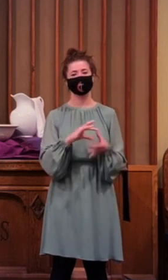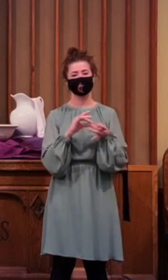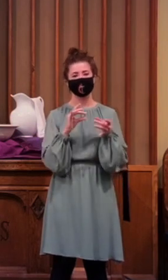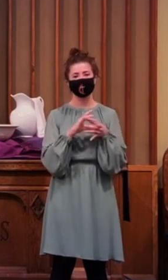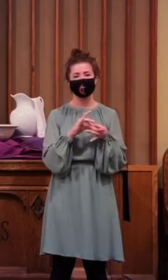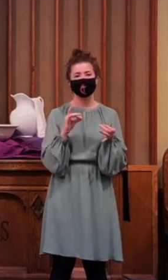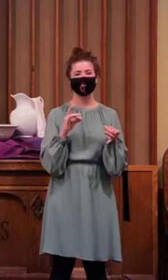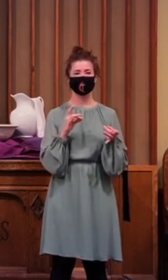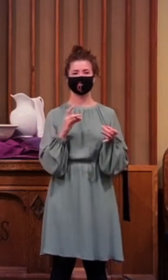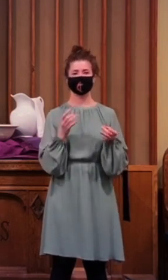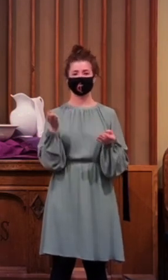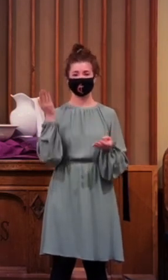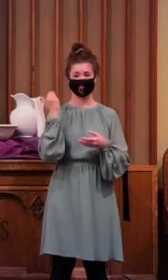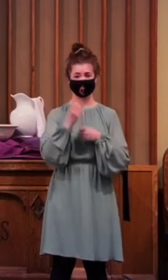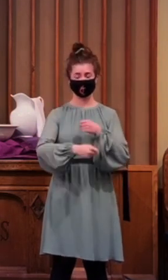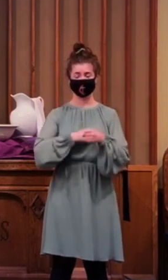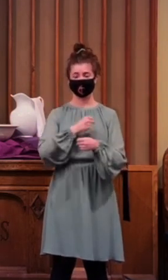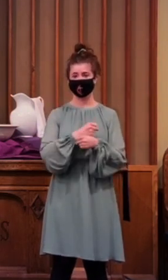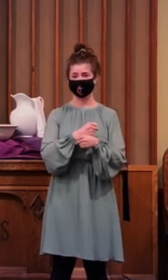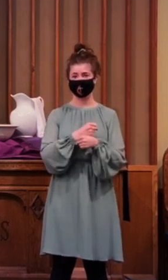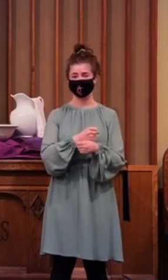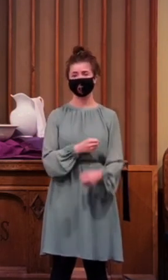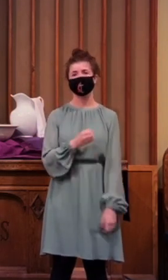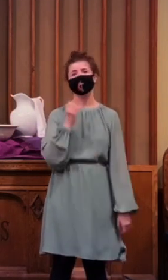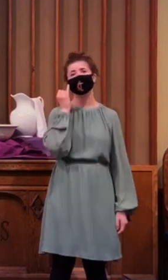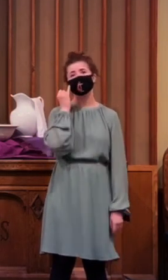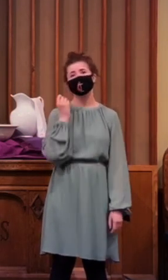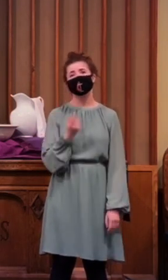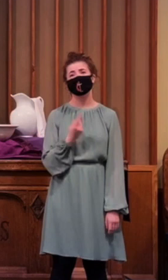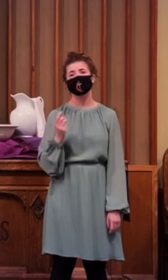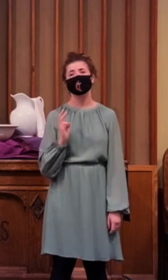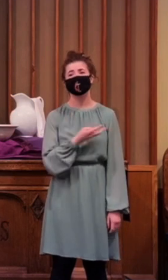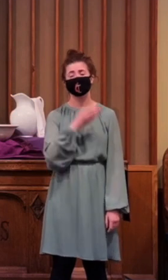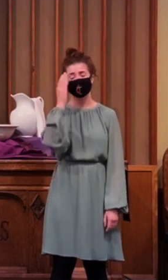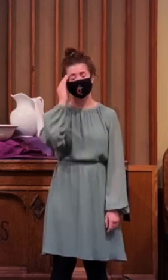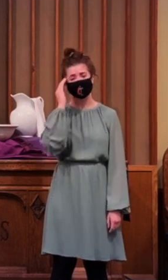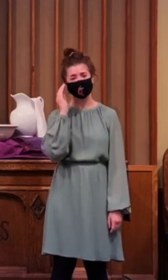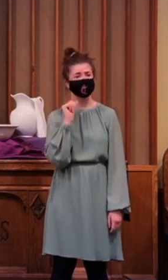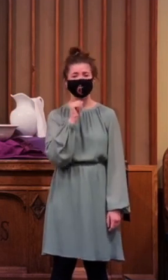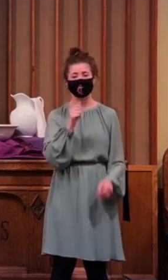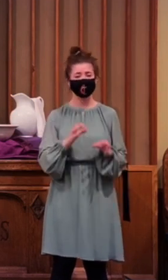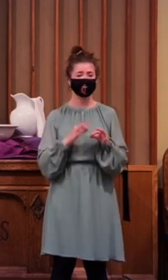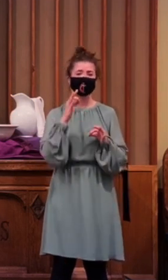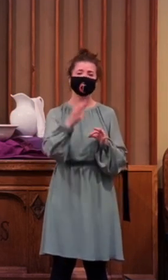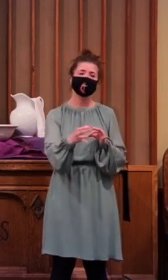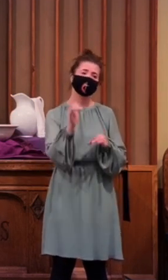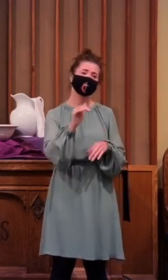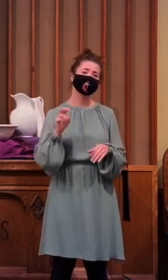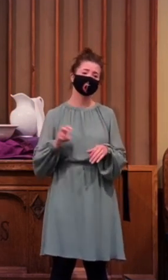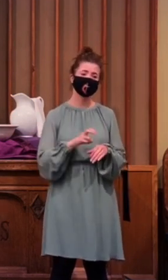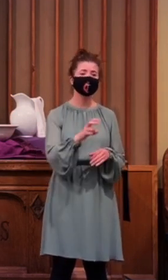in the last year? If only we had known, we wouldn't have put off that trip to visit